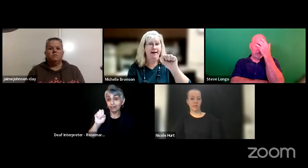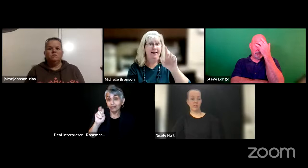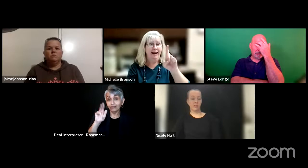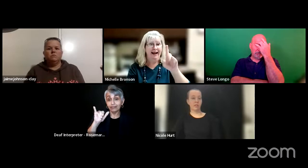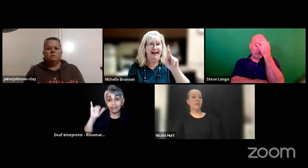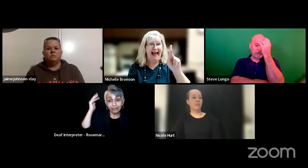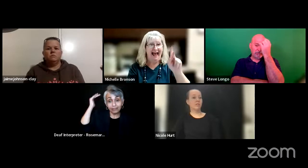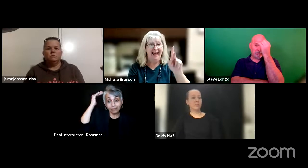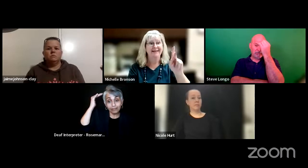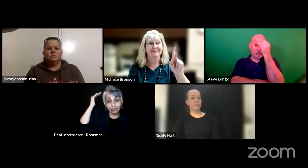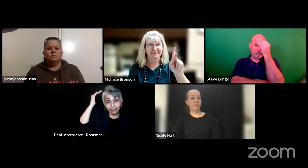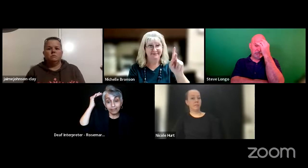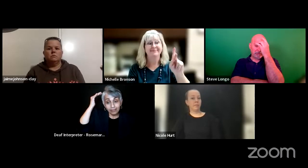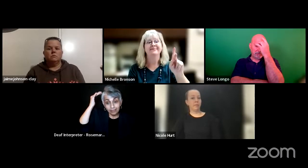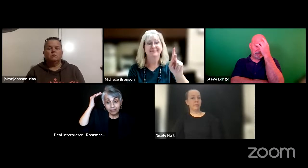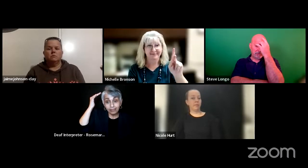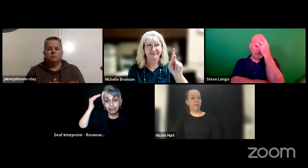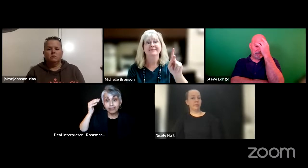we talked about